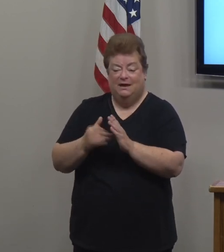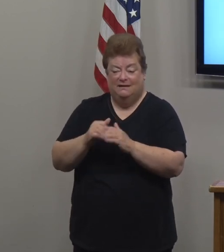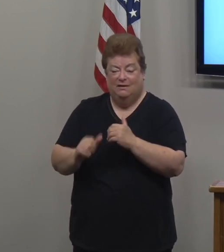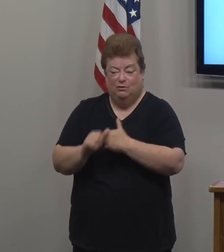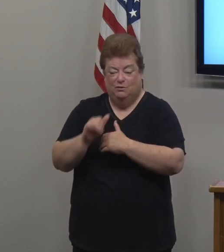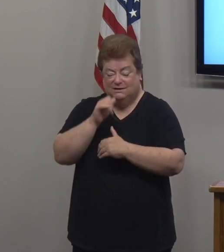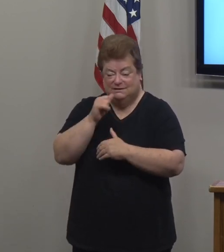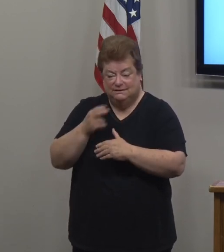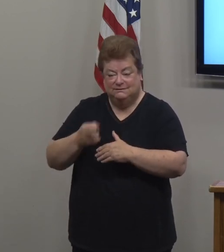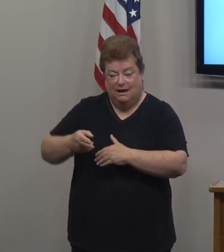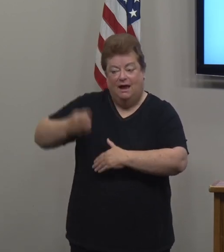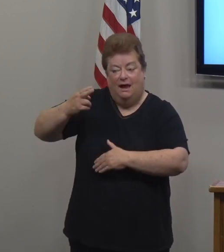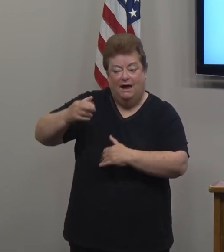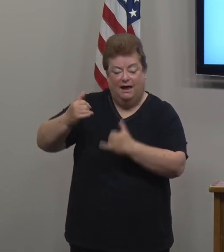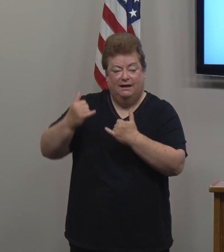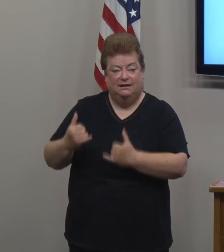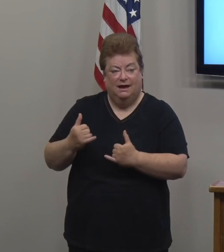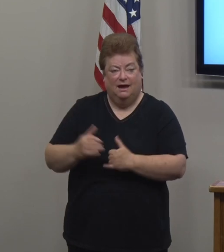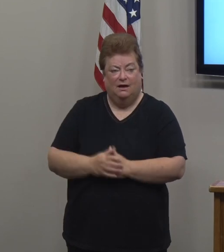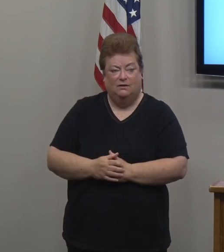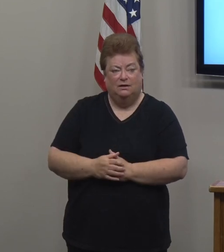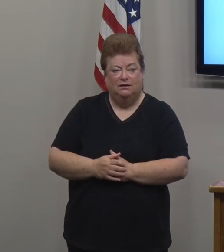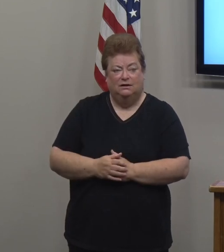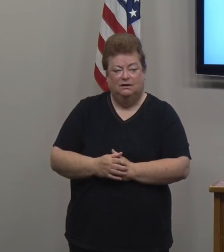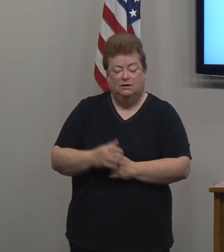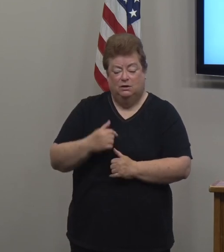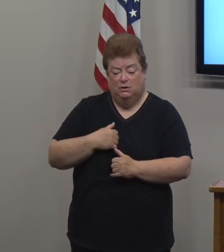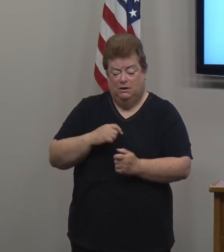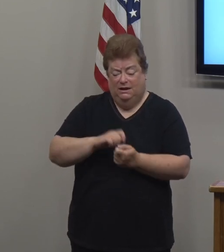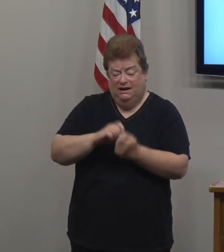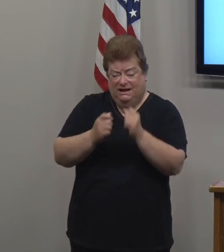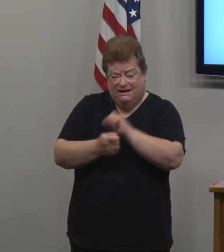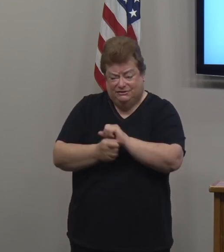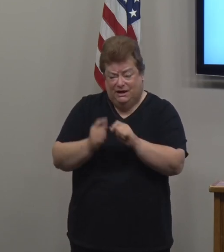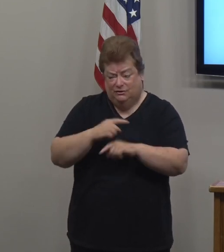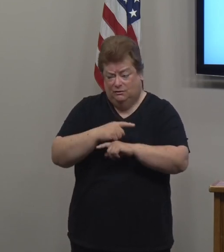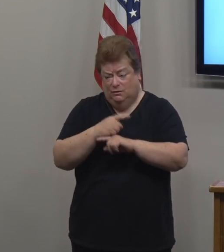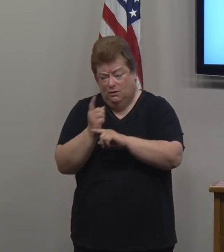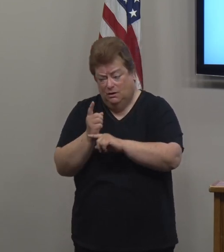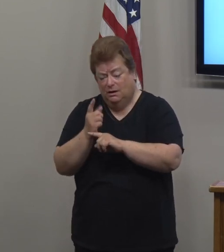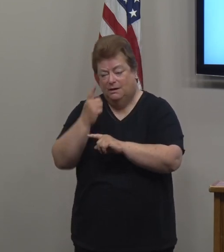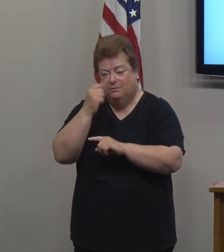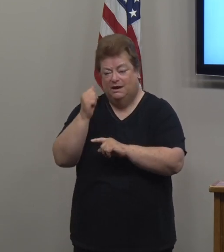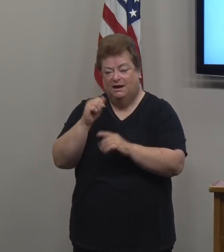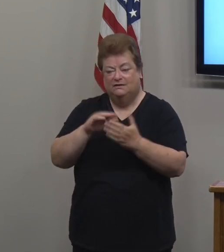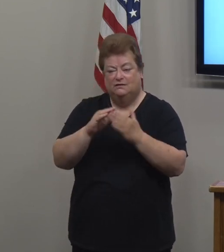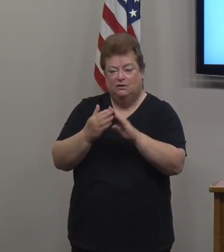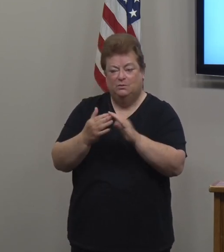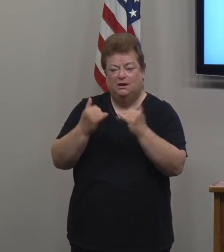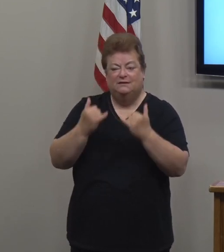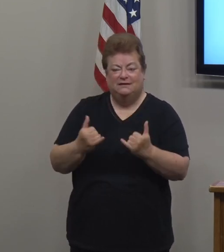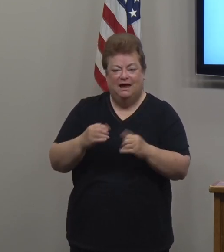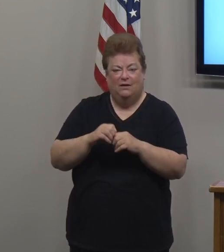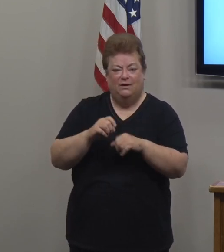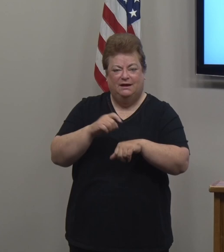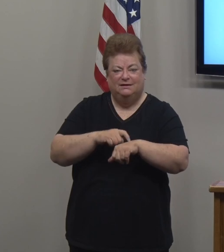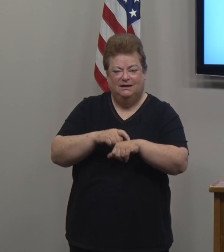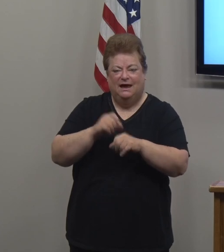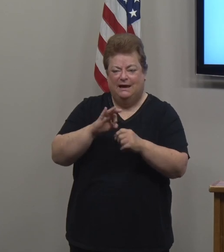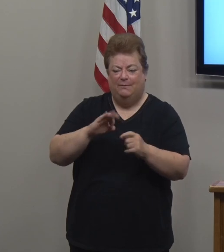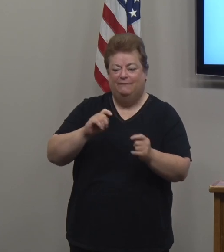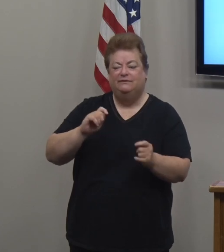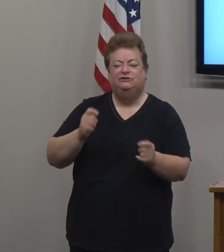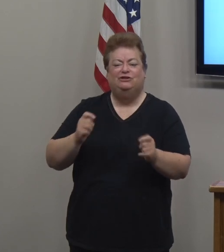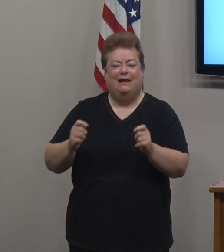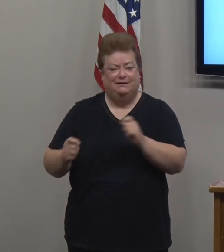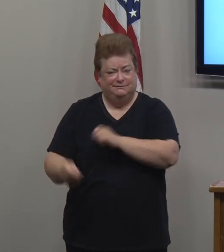is high. The change to high risk is due in large part to the fact that our community is in a period of significant